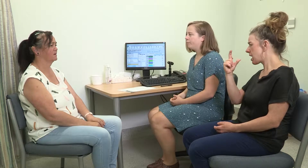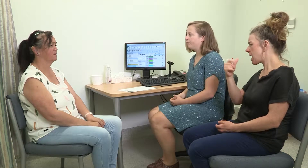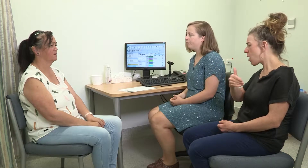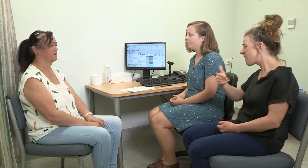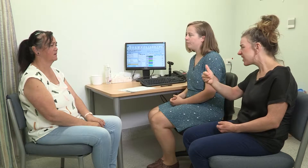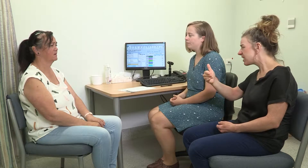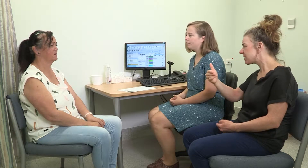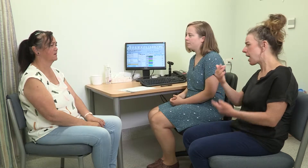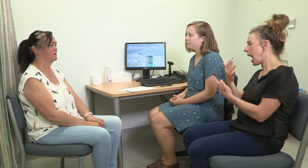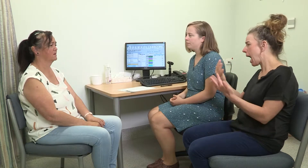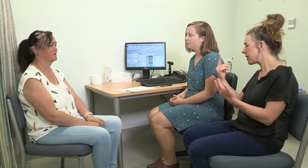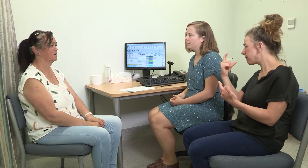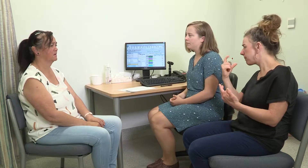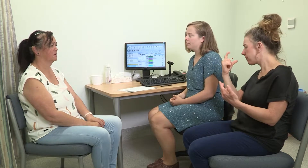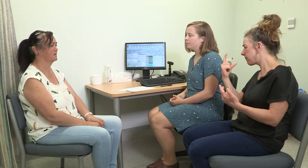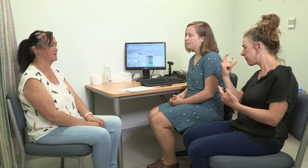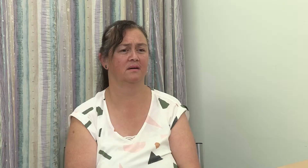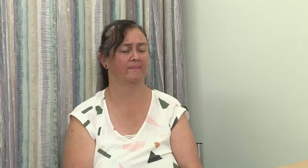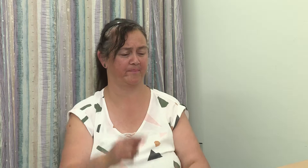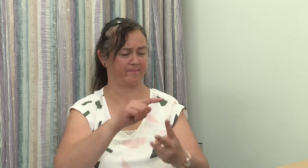take them?